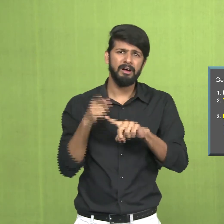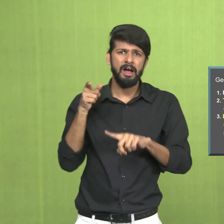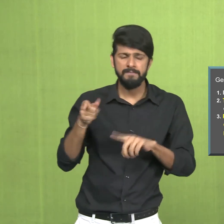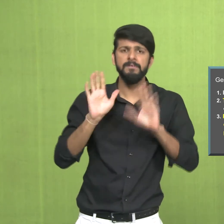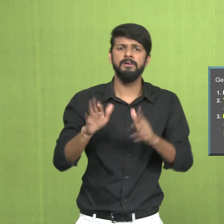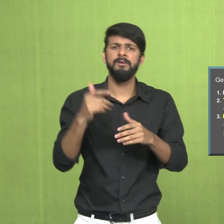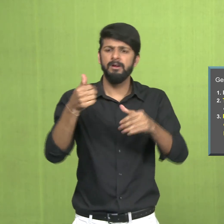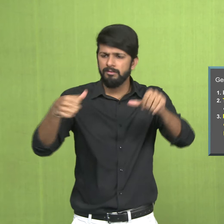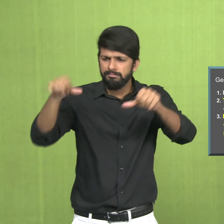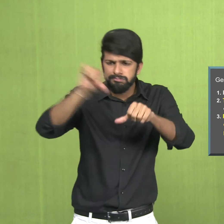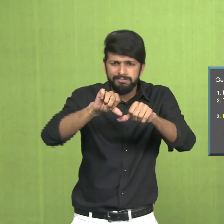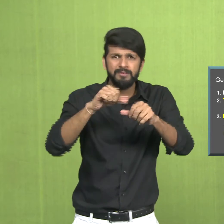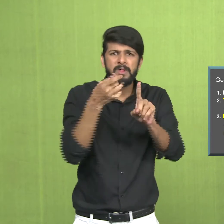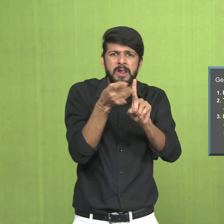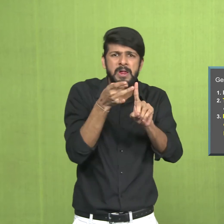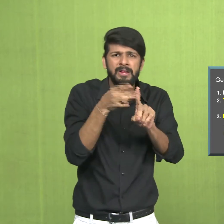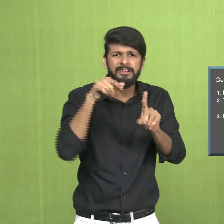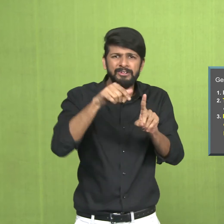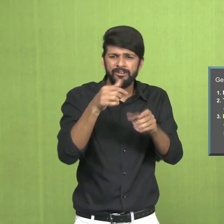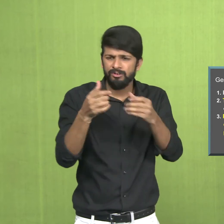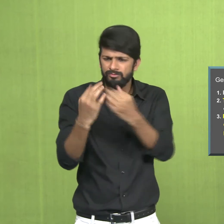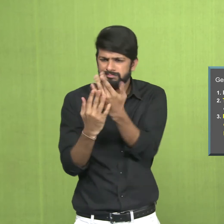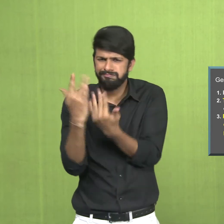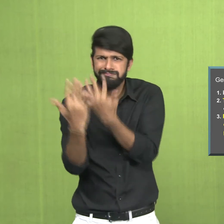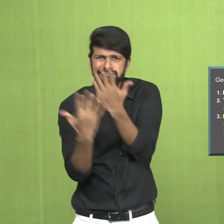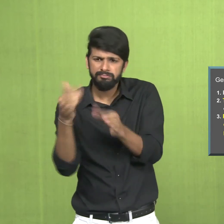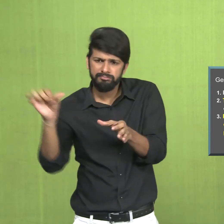During the Indus Valley civilization, metal craft was highly developed.